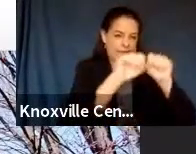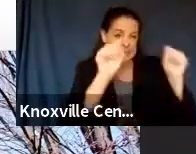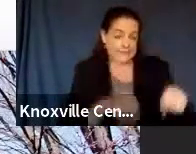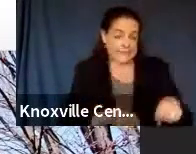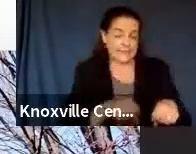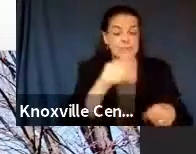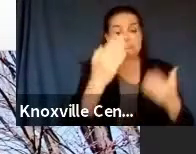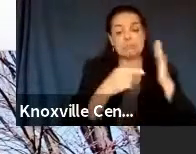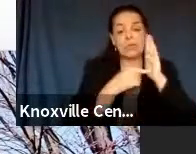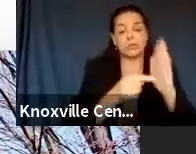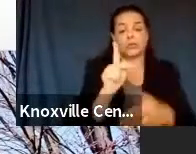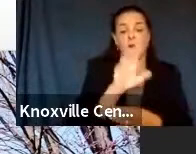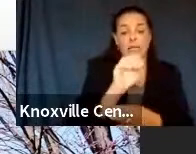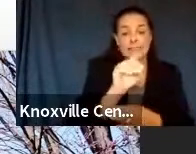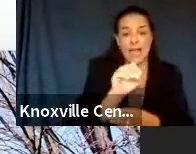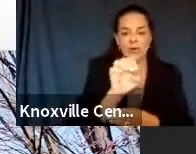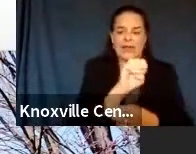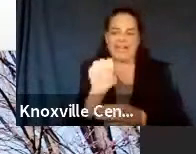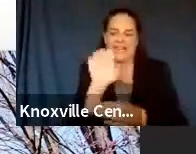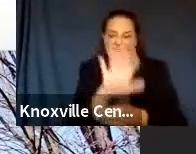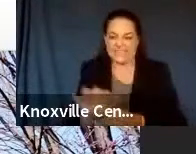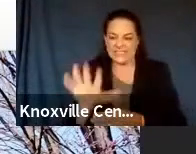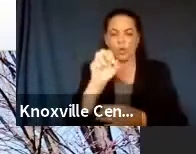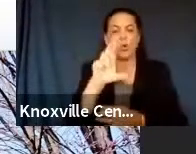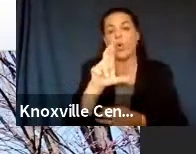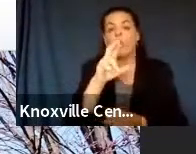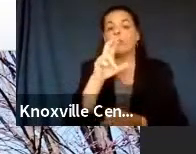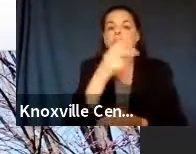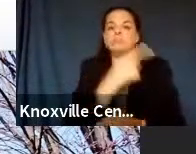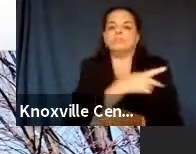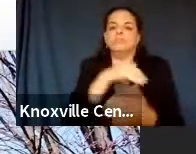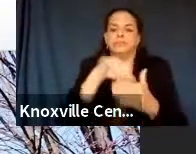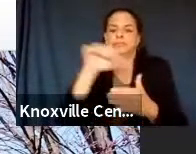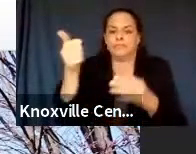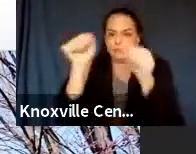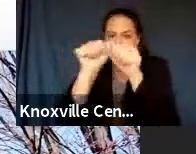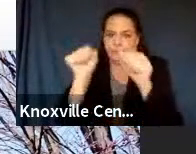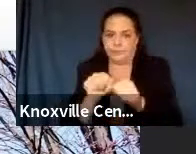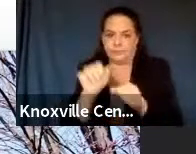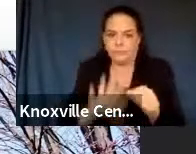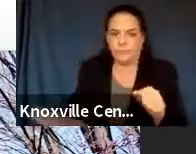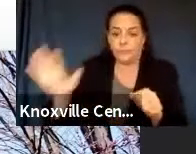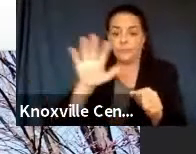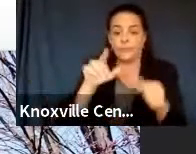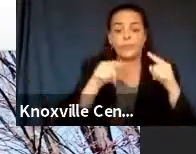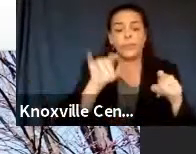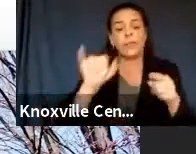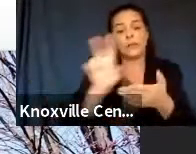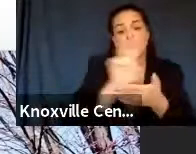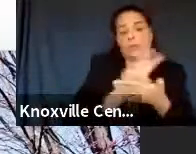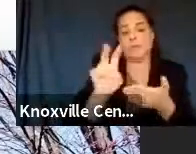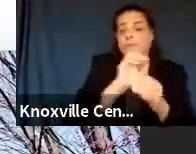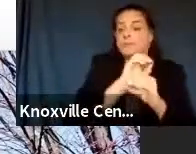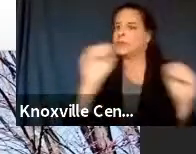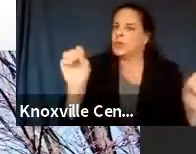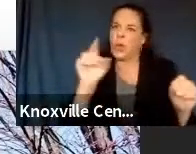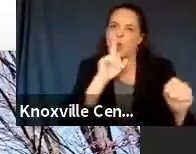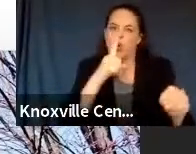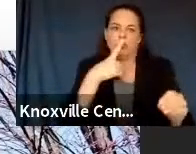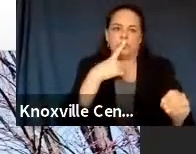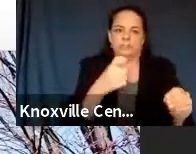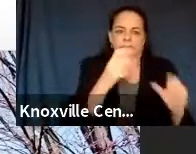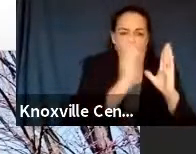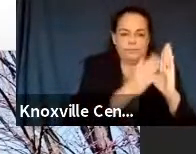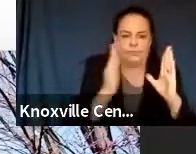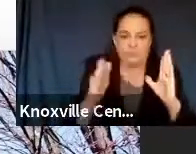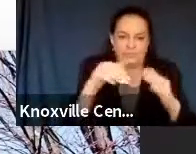Knox County, the East Region, or patients from other jurisdictions. During this time frame, no consecutive flags were detected,